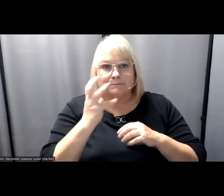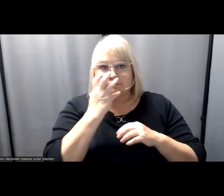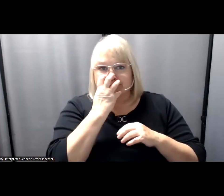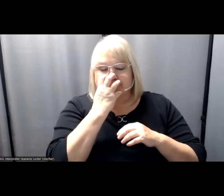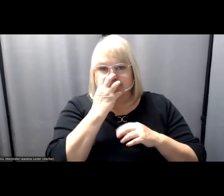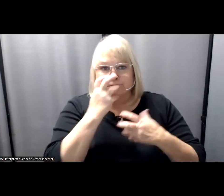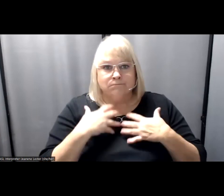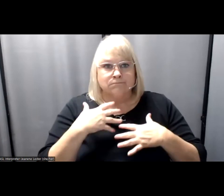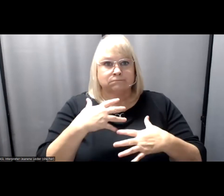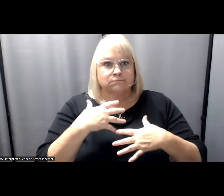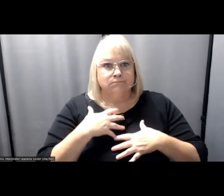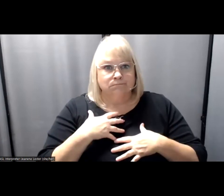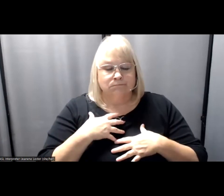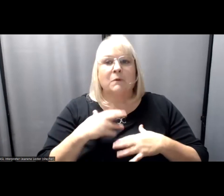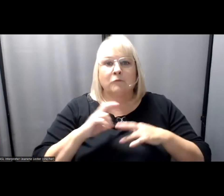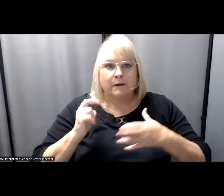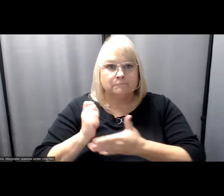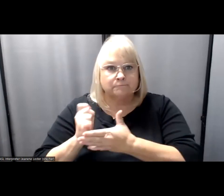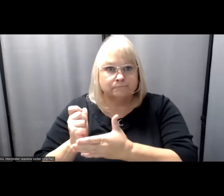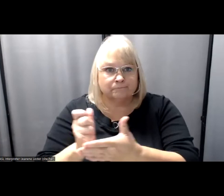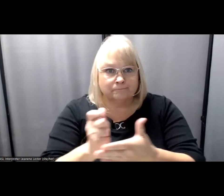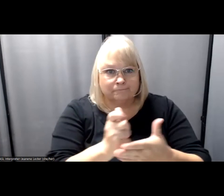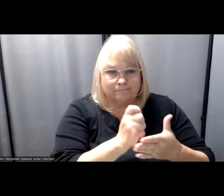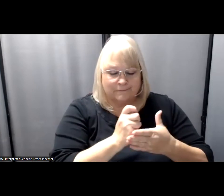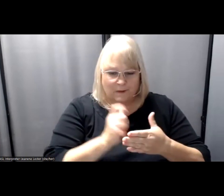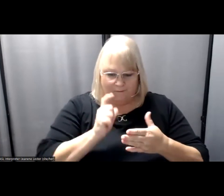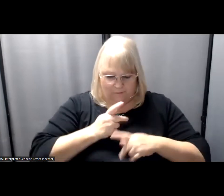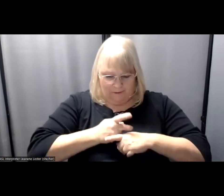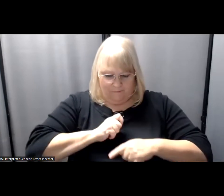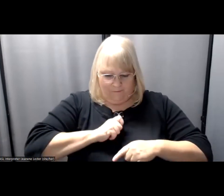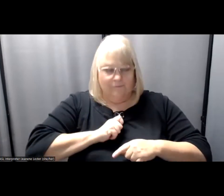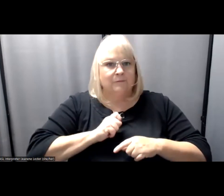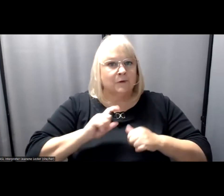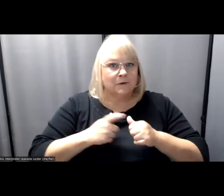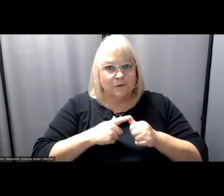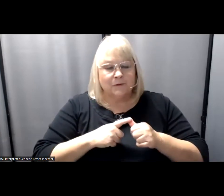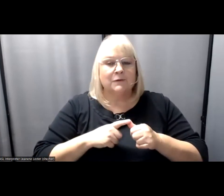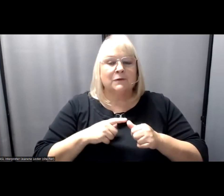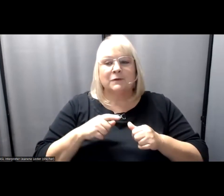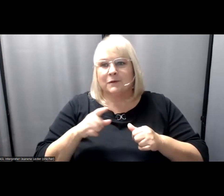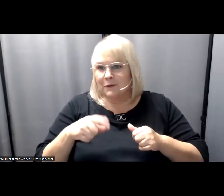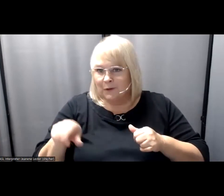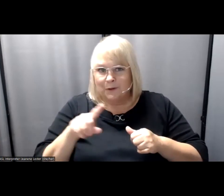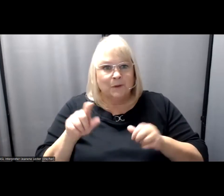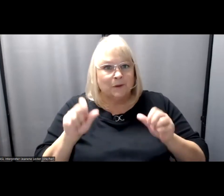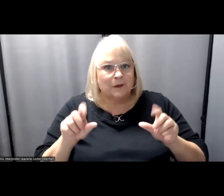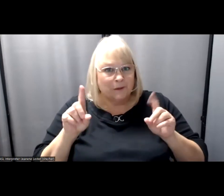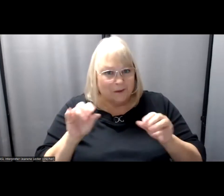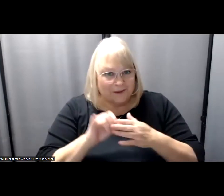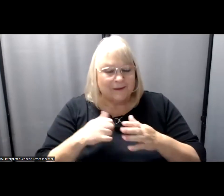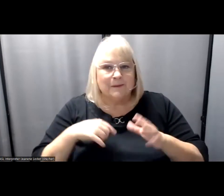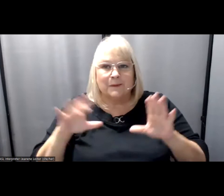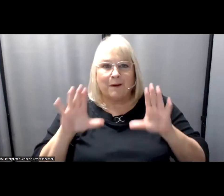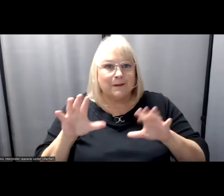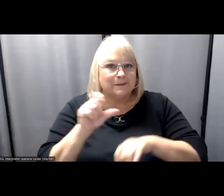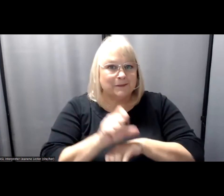brave. You got this. You're doing an awesome job. Well done. High five. Give your neighbors a high